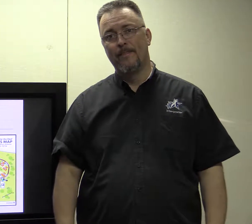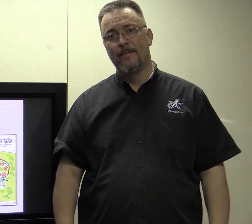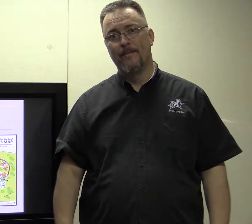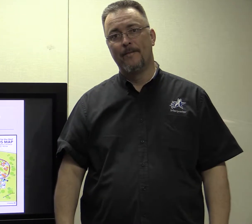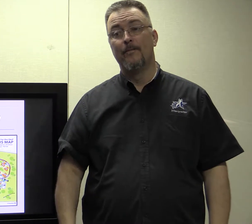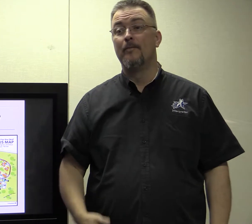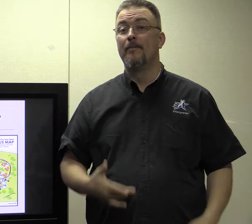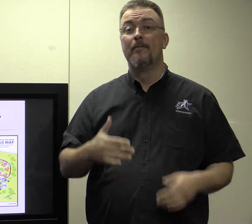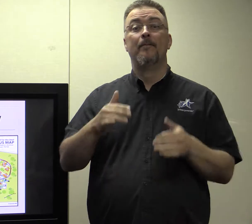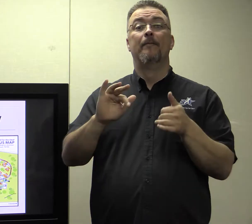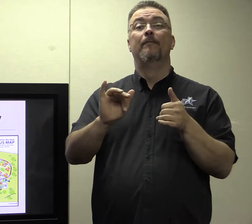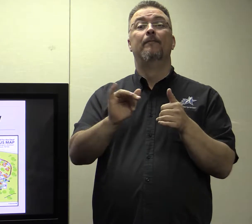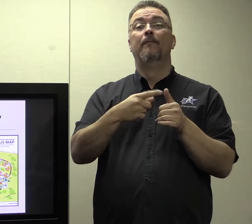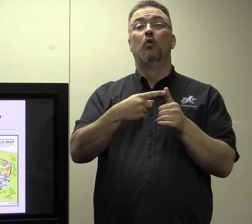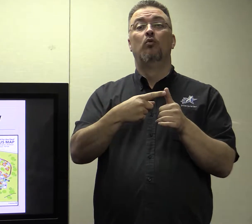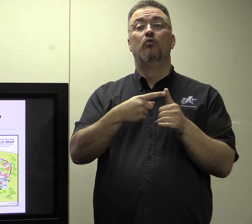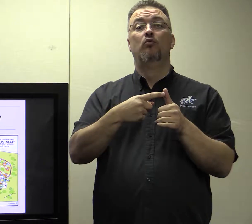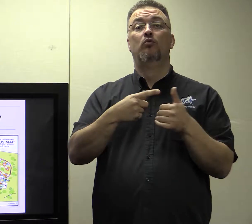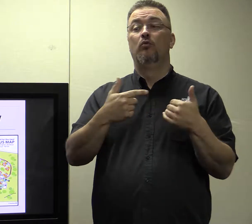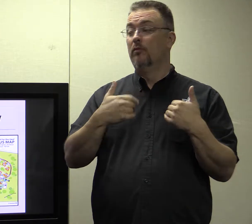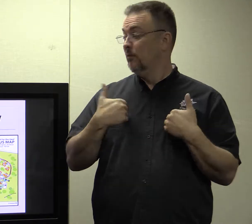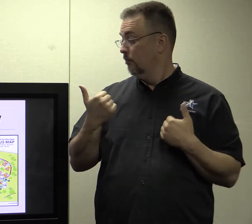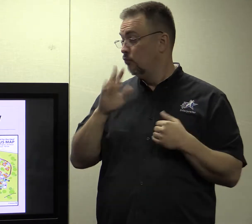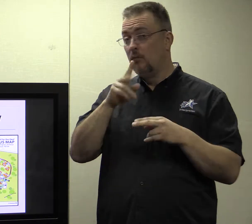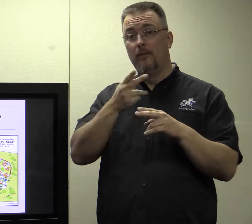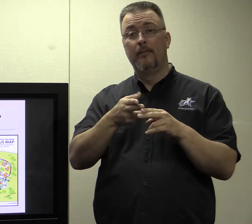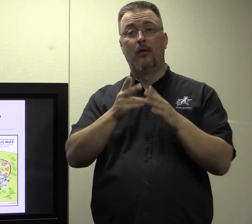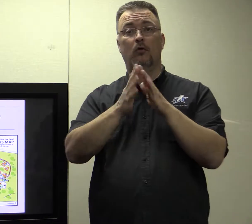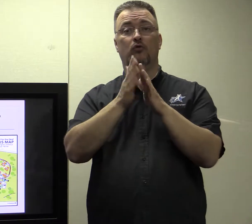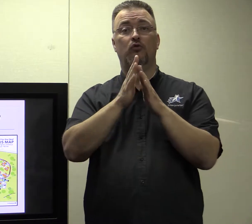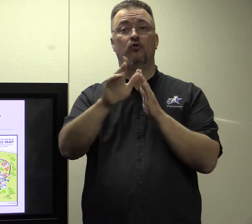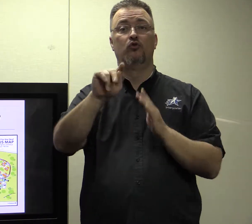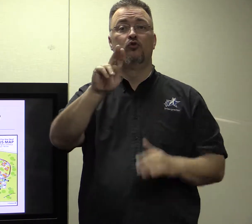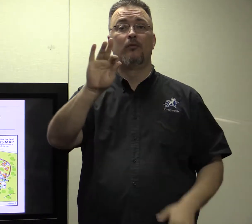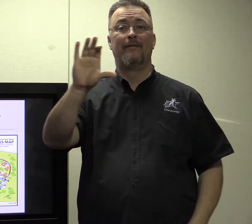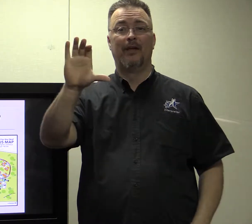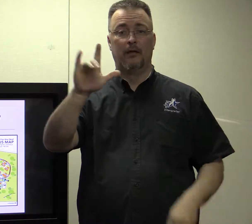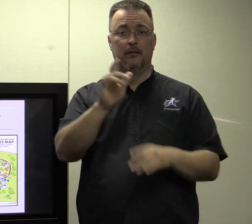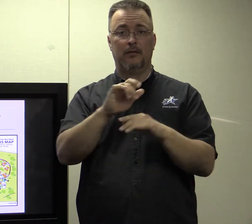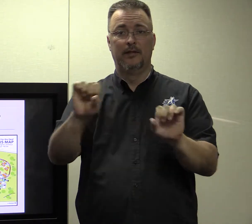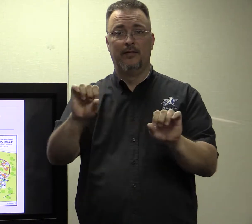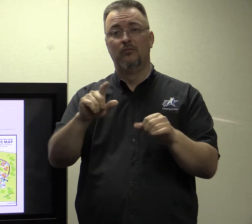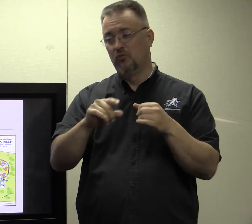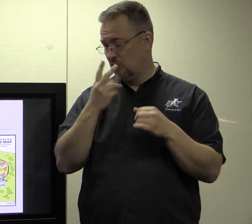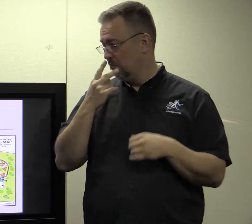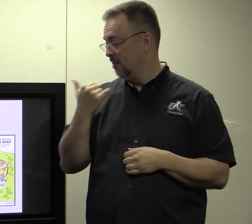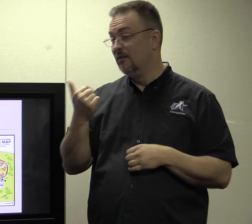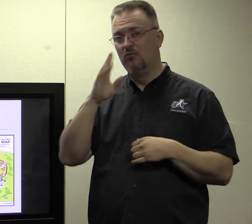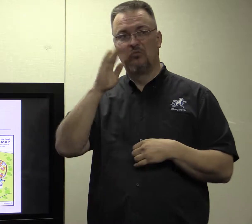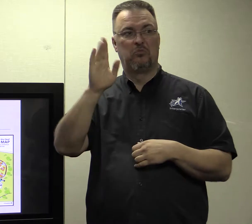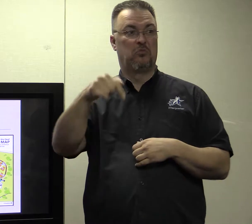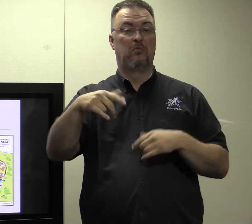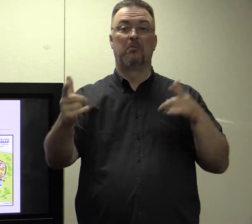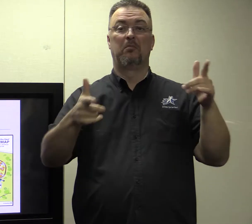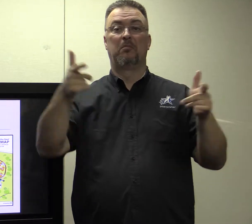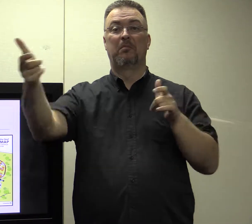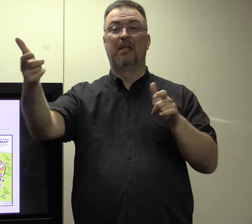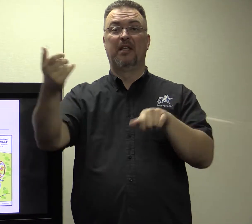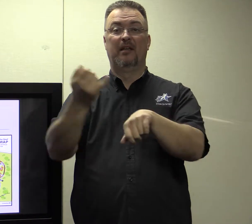First, we have traffic safety. As you noticed, it's a very large campus with a lot of